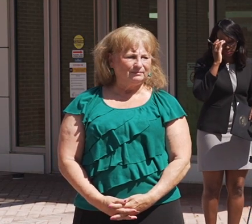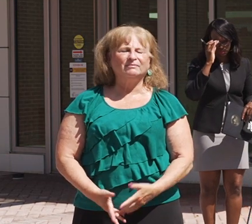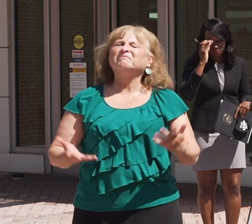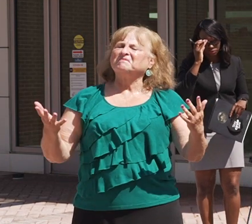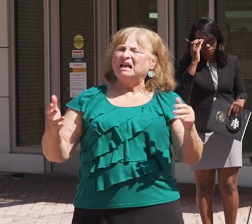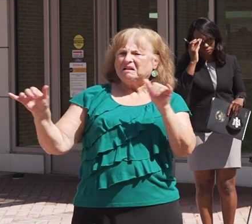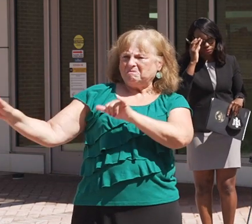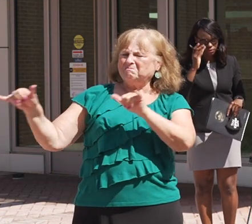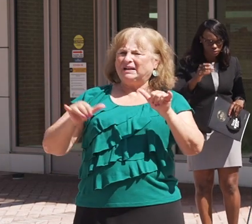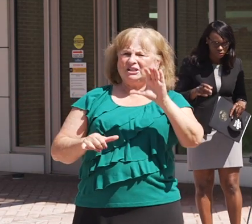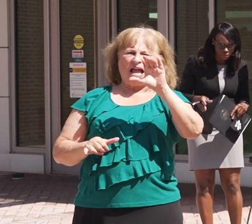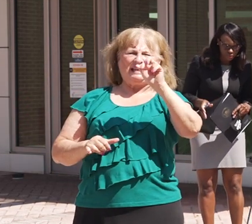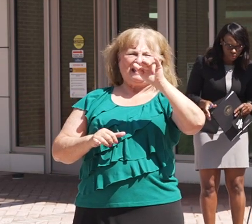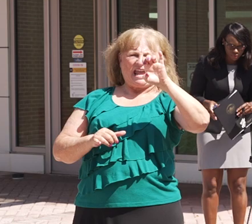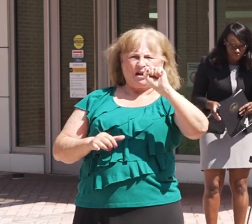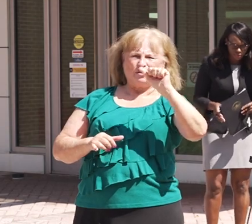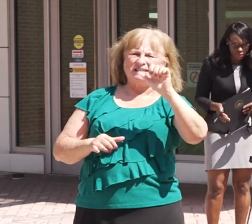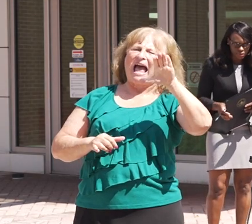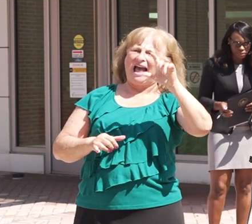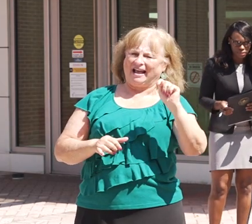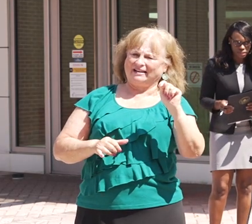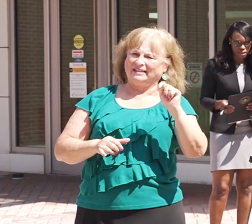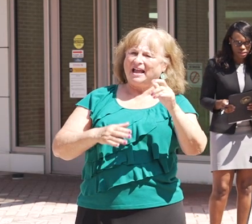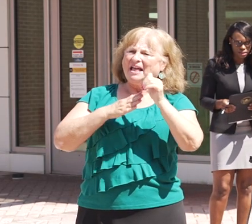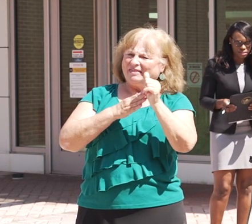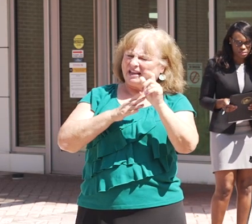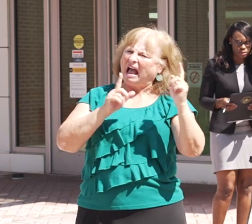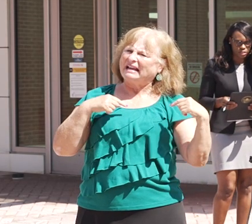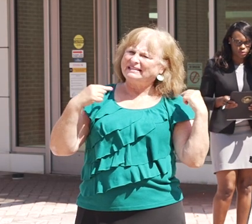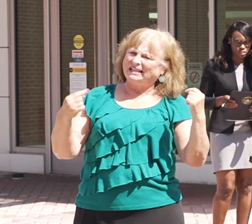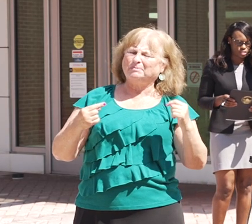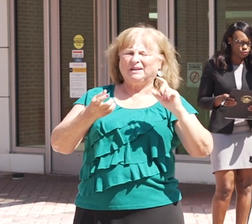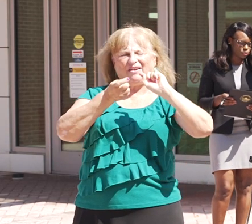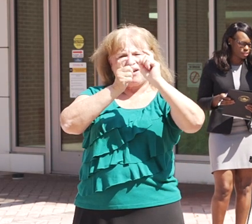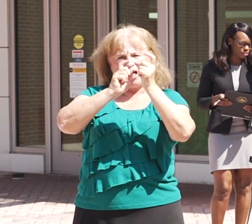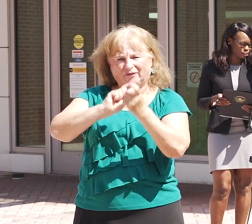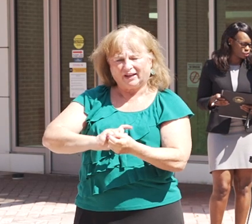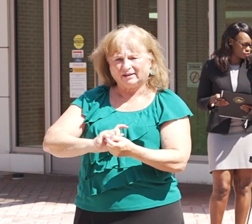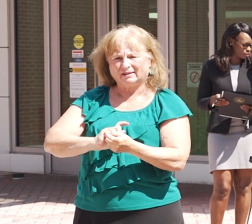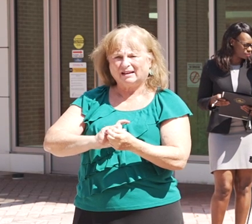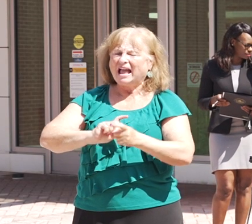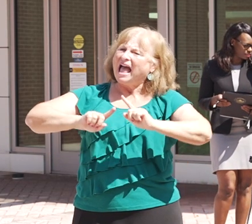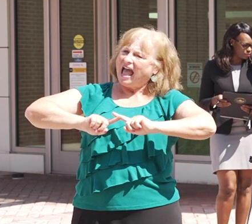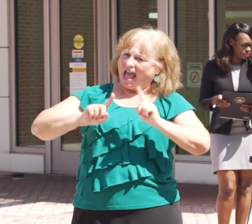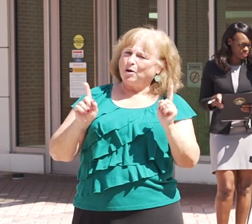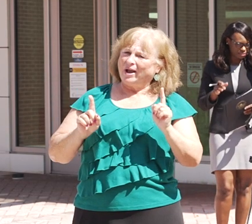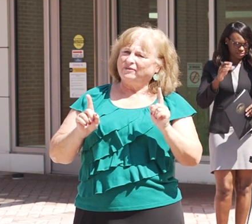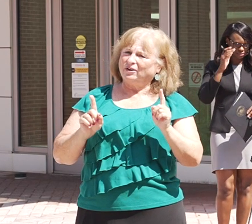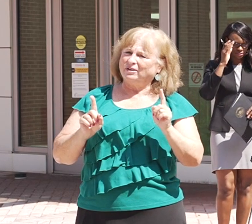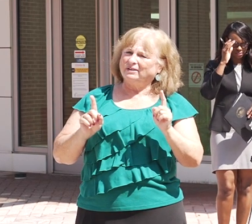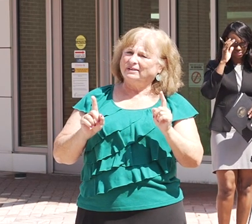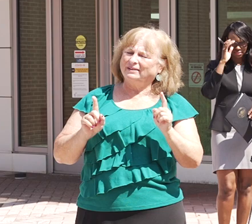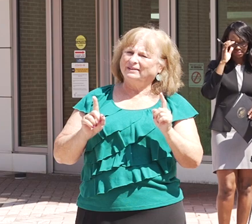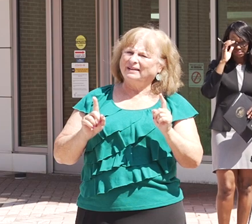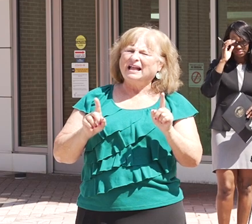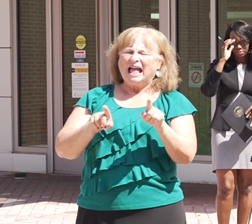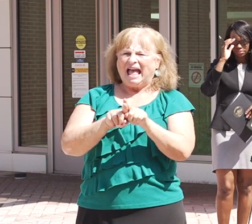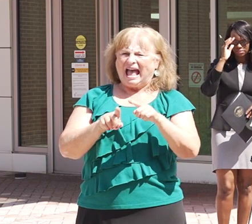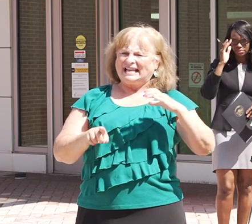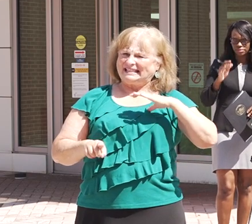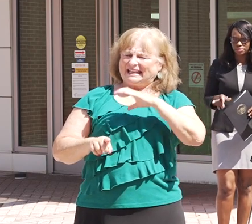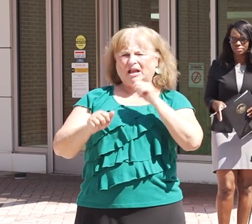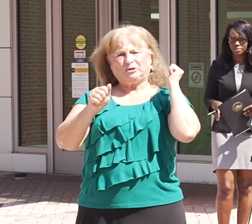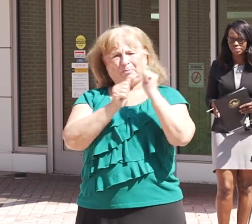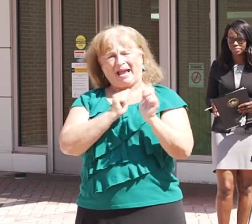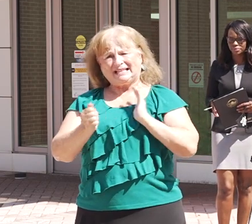So much like the CARES Act, the guidance has been evolving. However, as the council passed